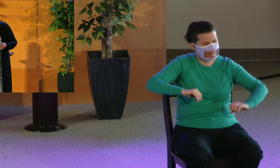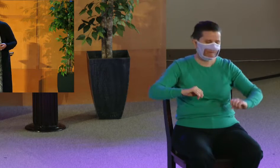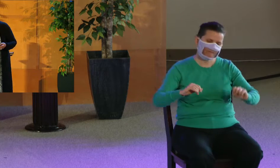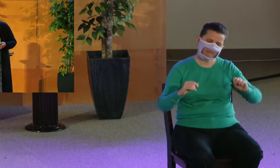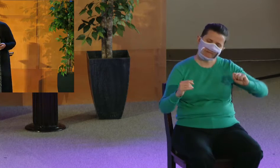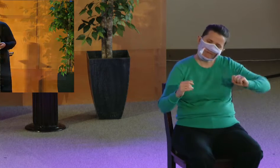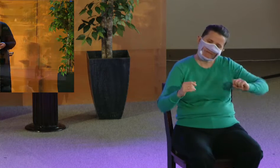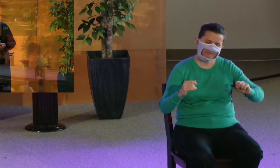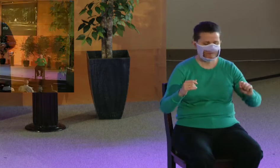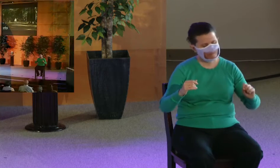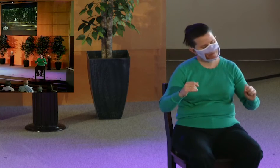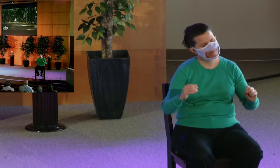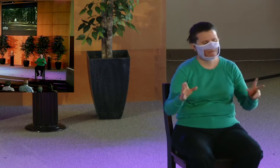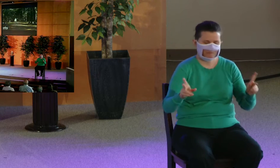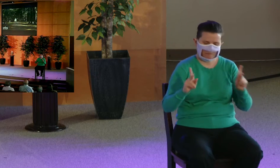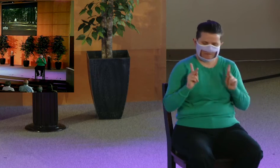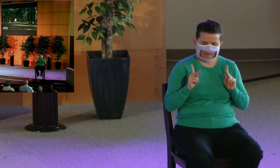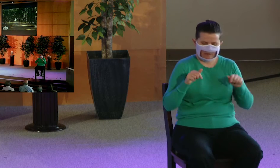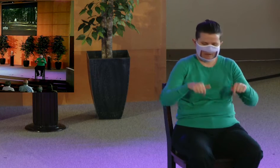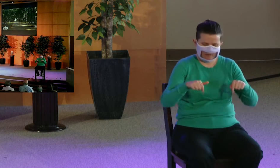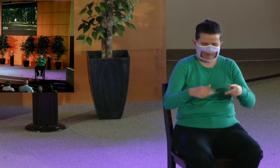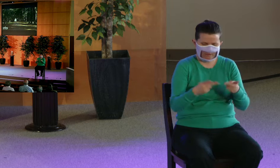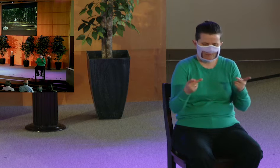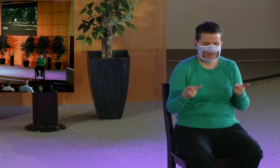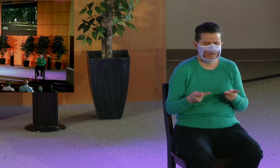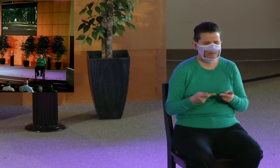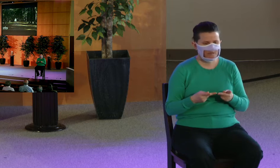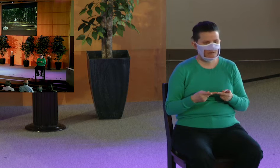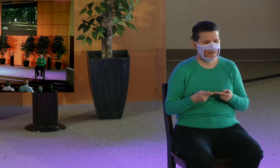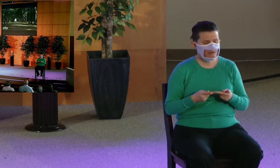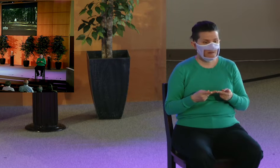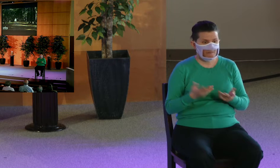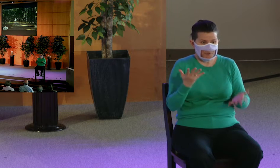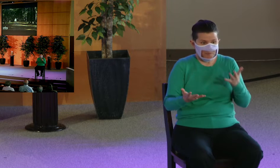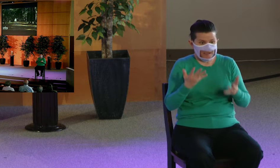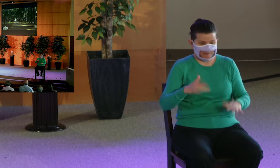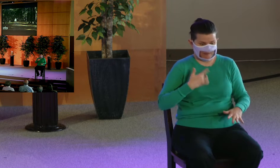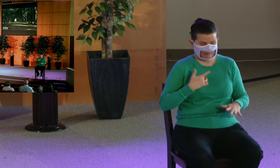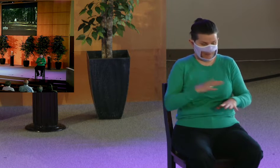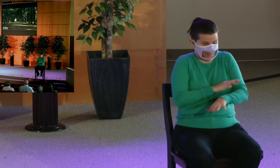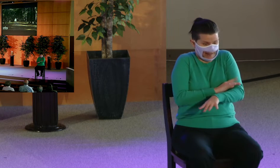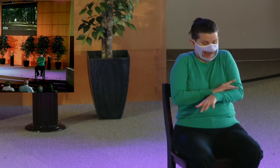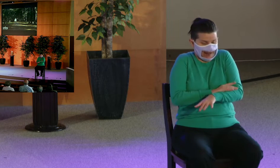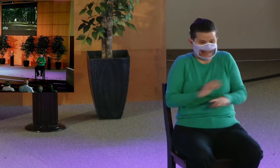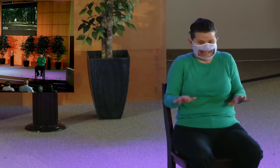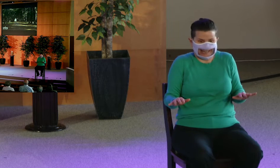stretch a little bit. You may be kind of buzzing a little bit. That's